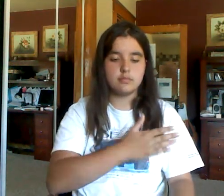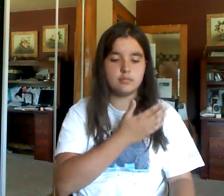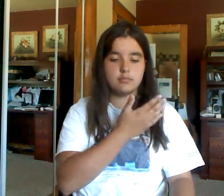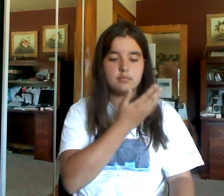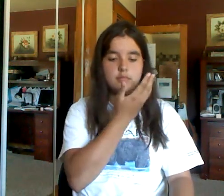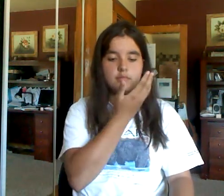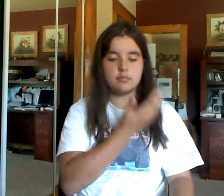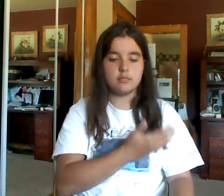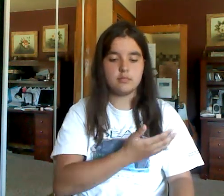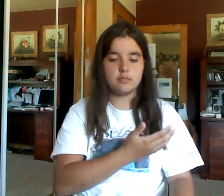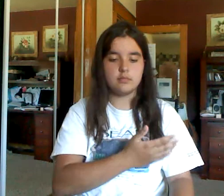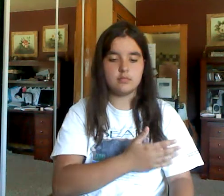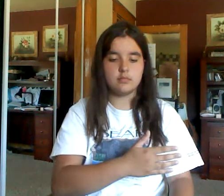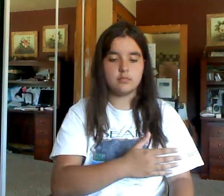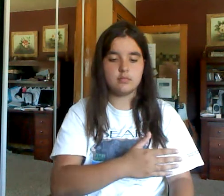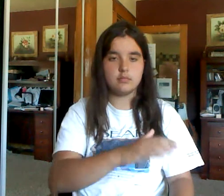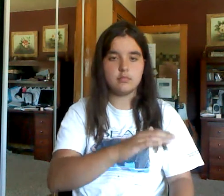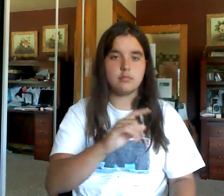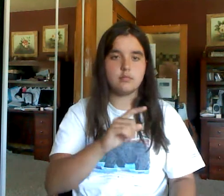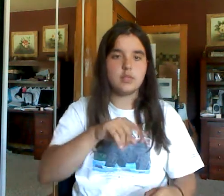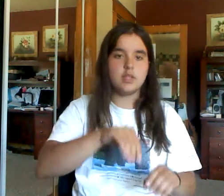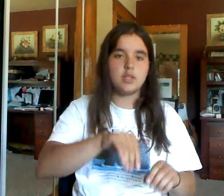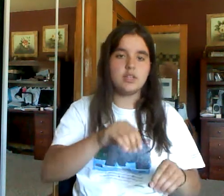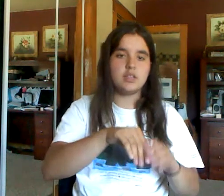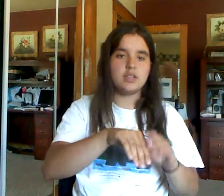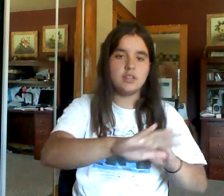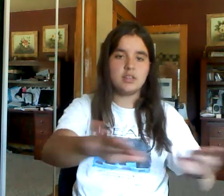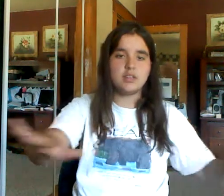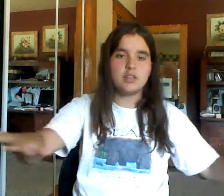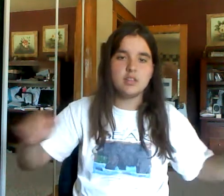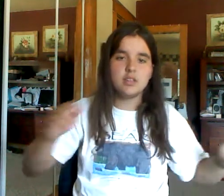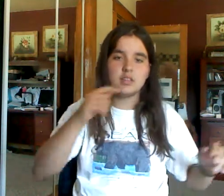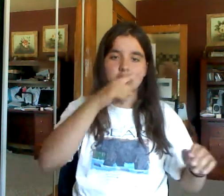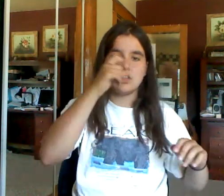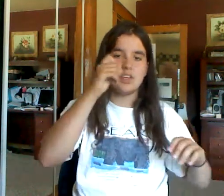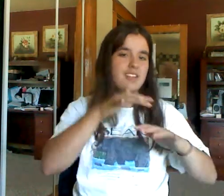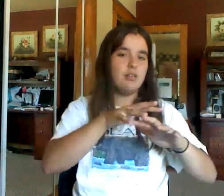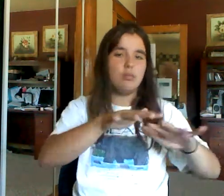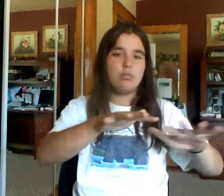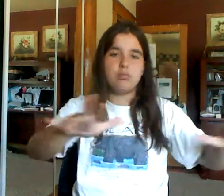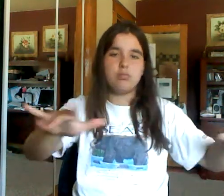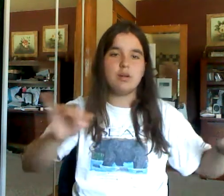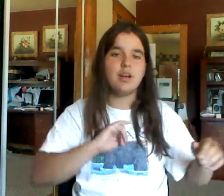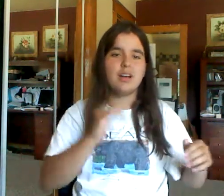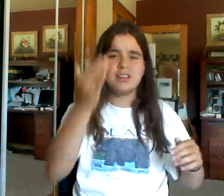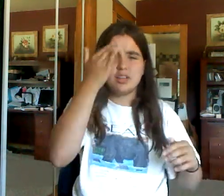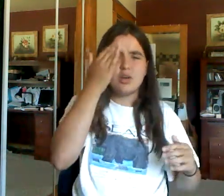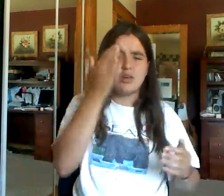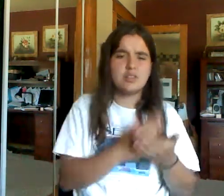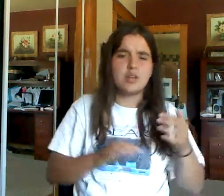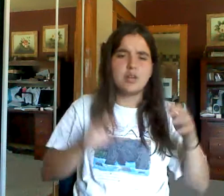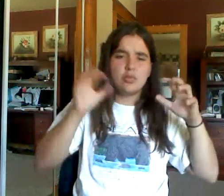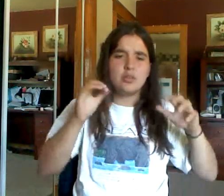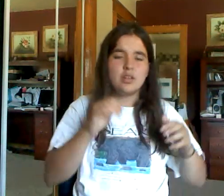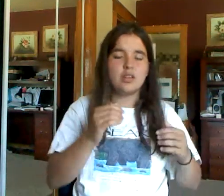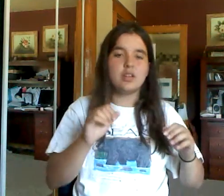In this desert land, I know summer rain must fall.